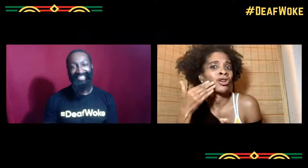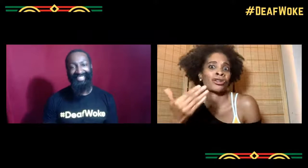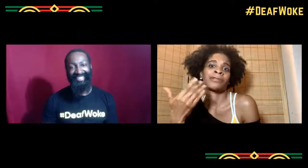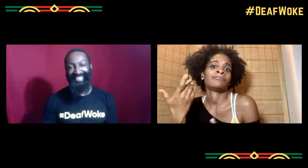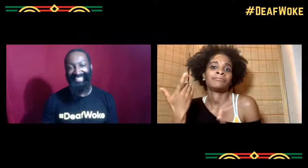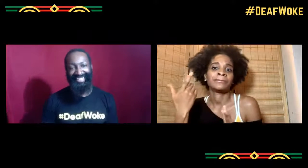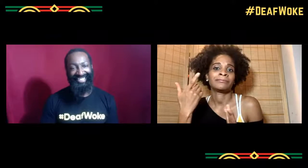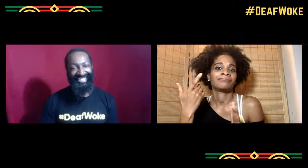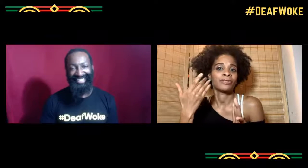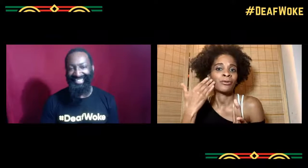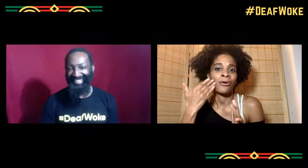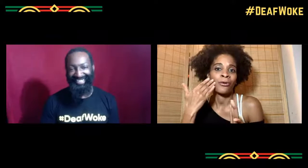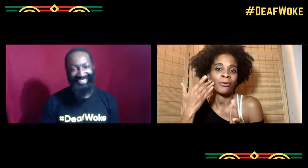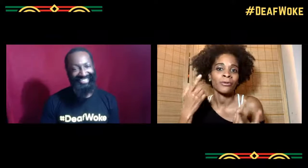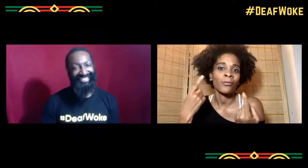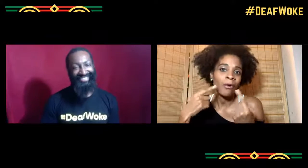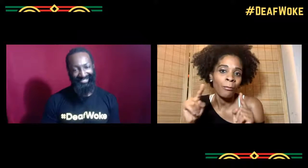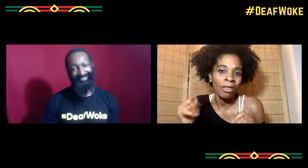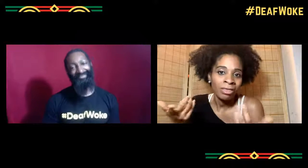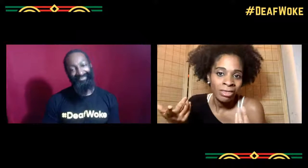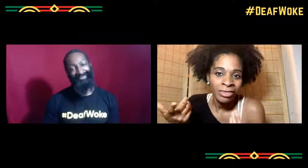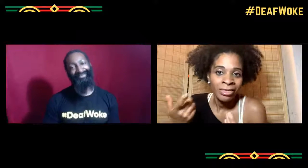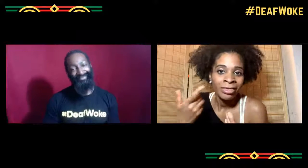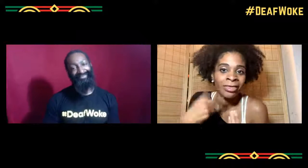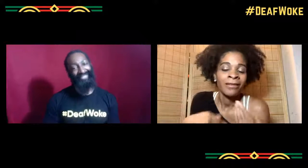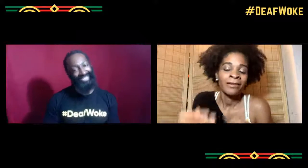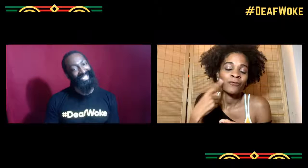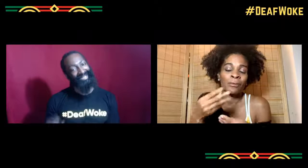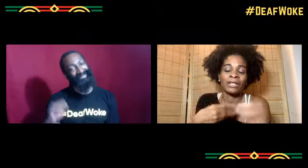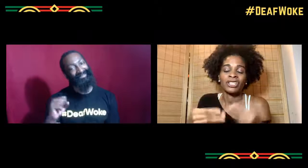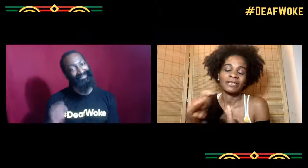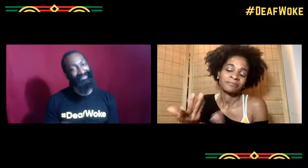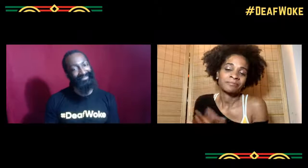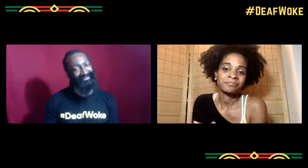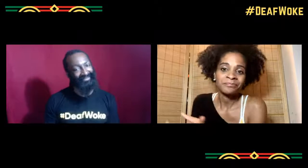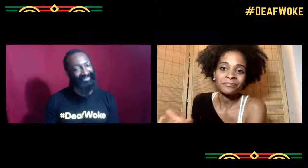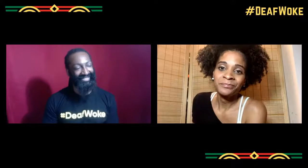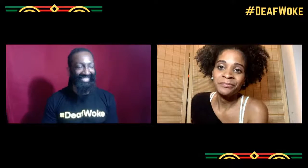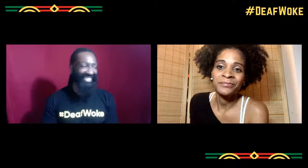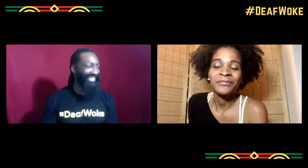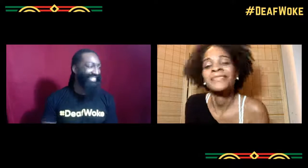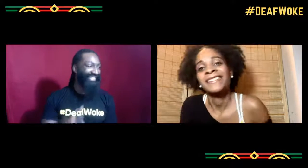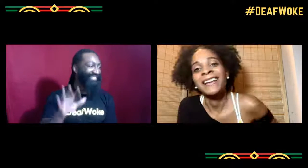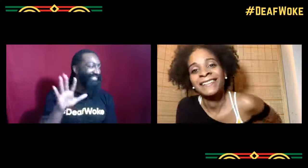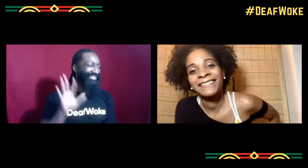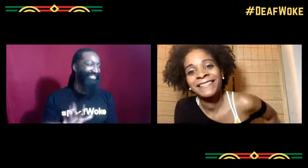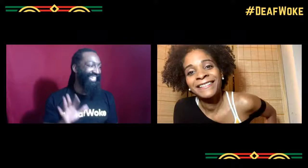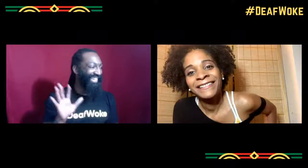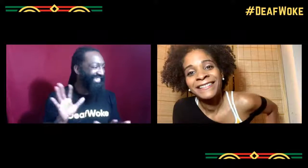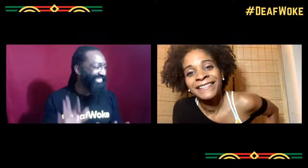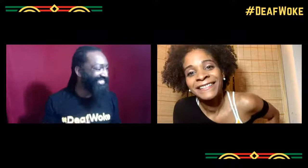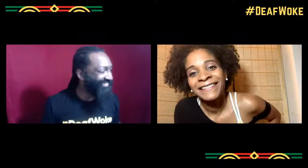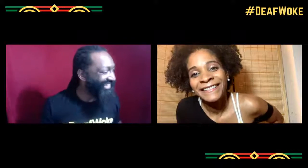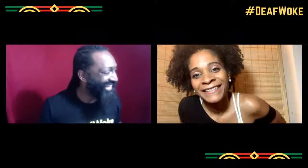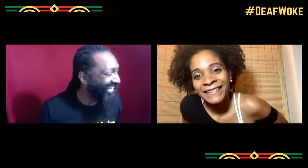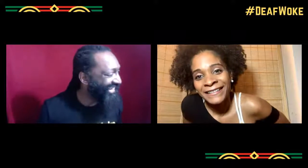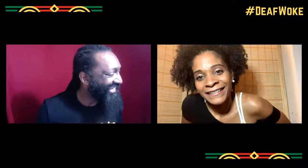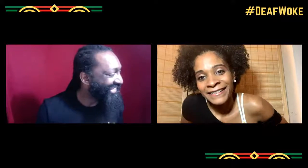classes out there. Some you might have to pay for. You know, that's normal, you know, be compensated,